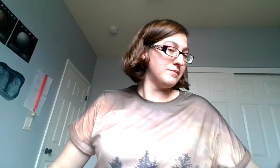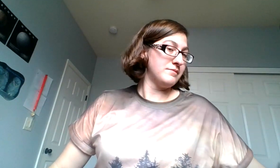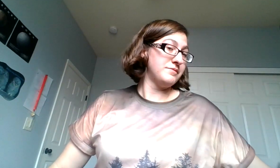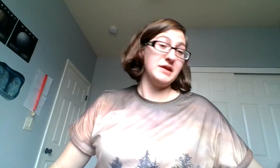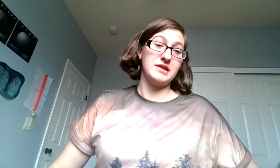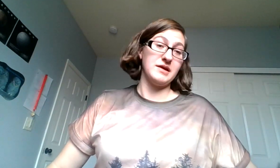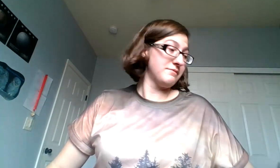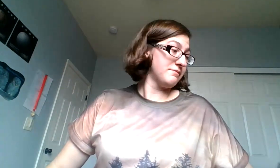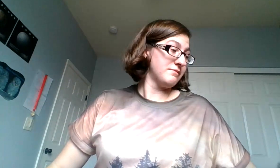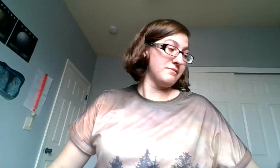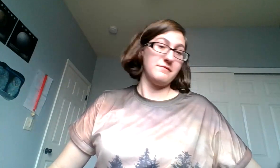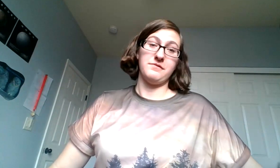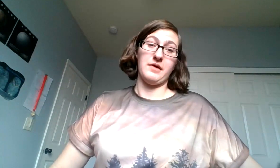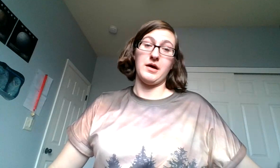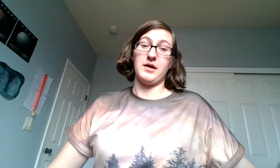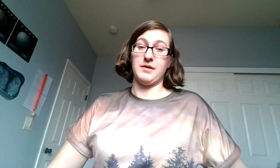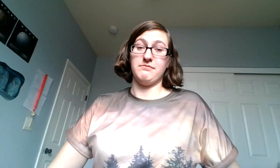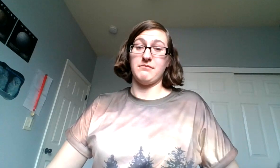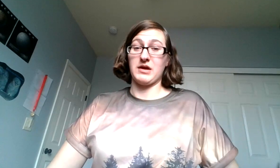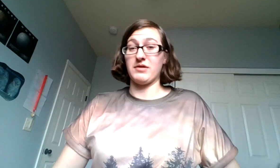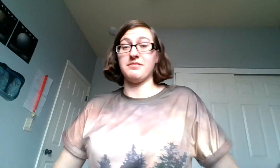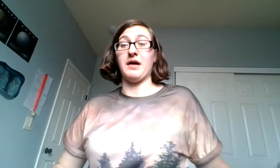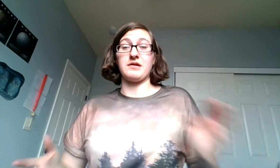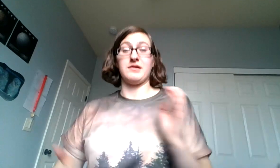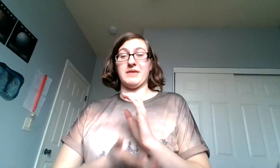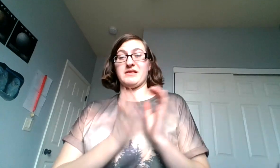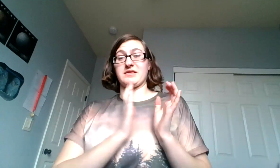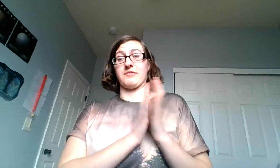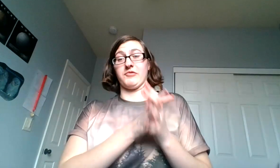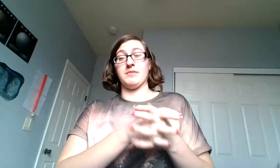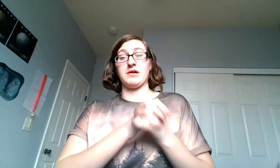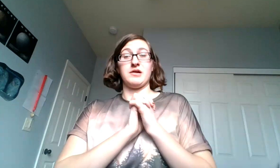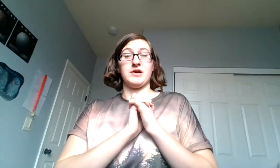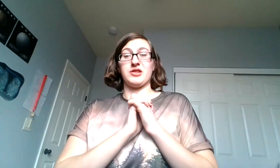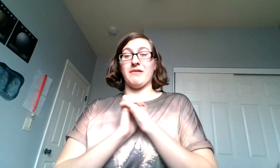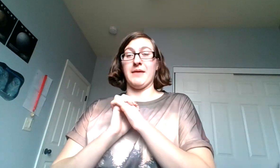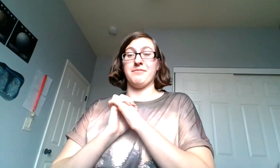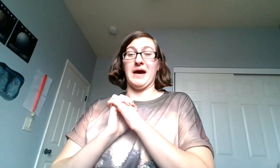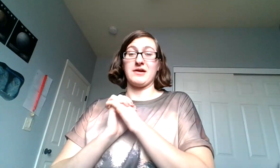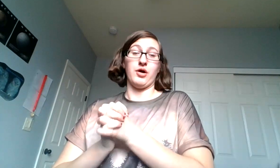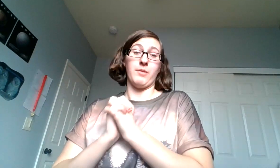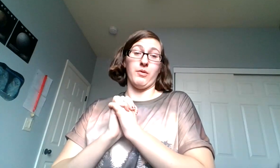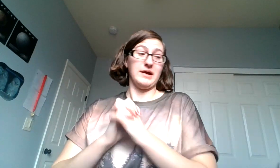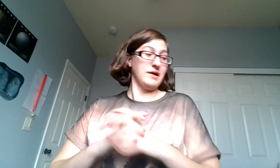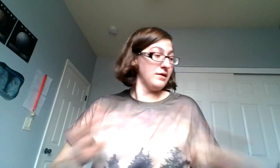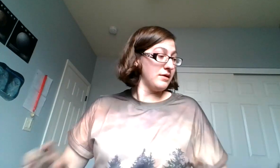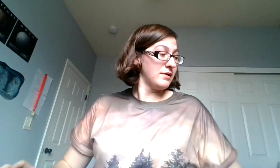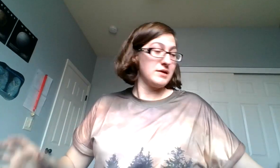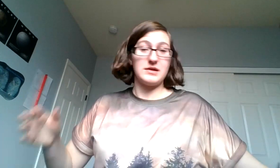Busy from my grandfather and my step grandmother, so I'm back home away. So,